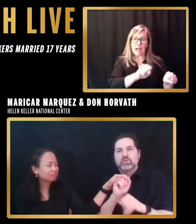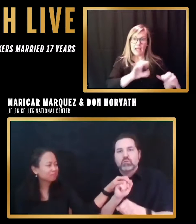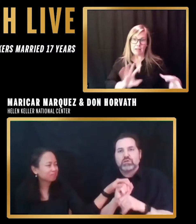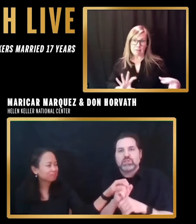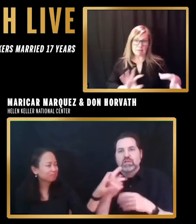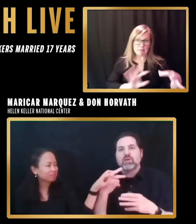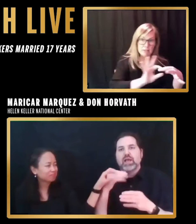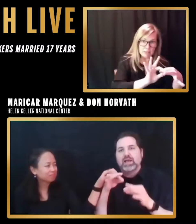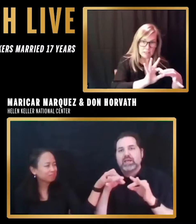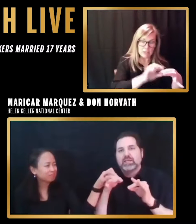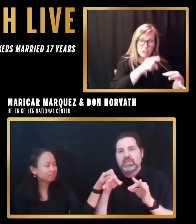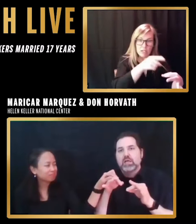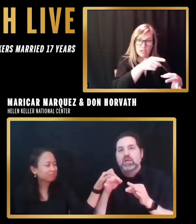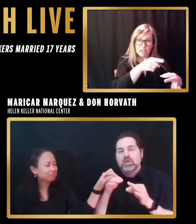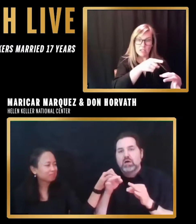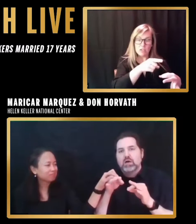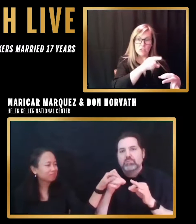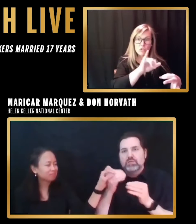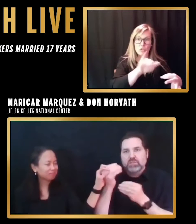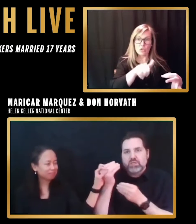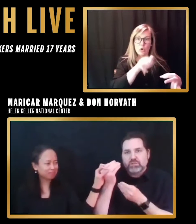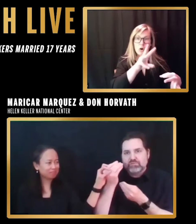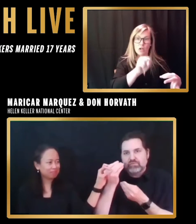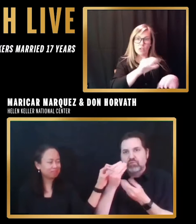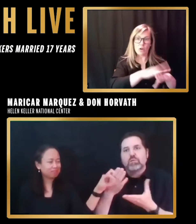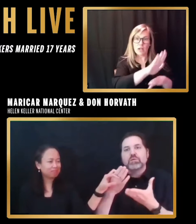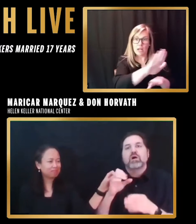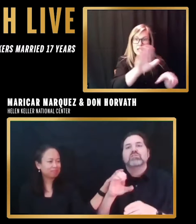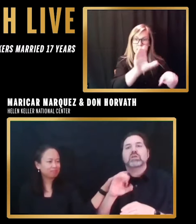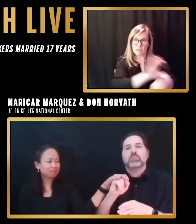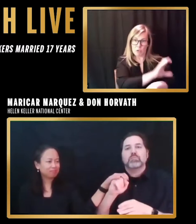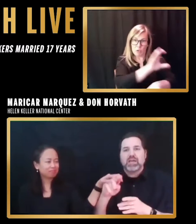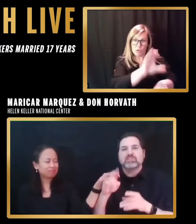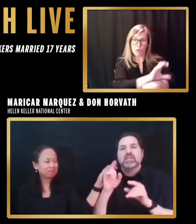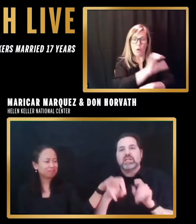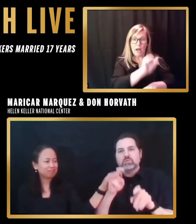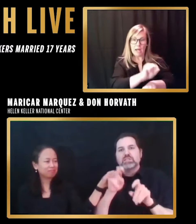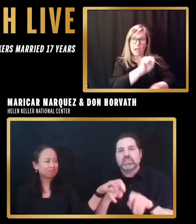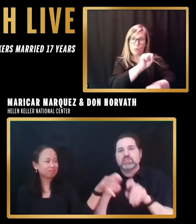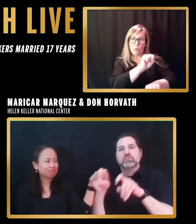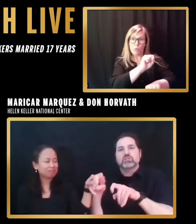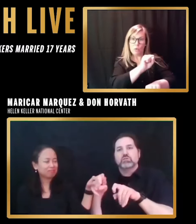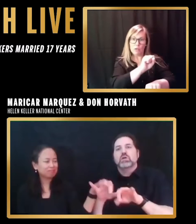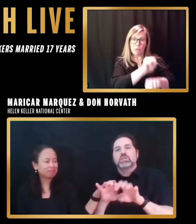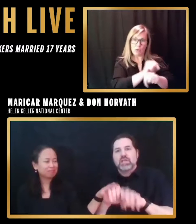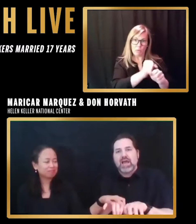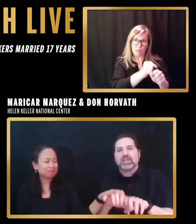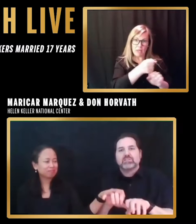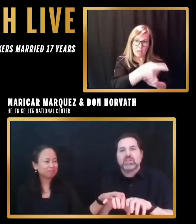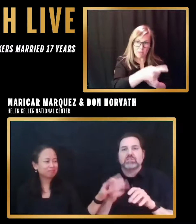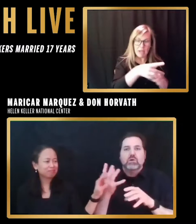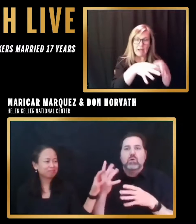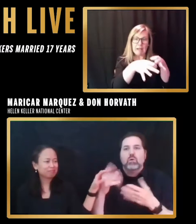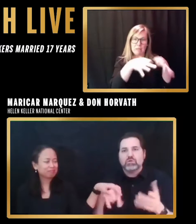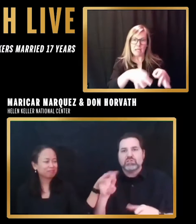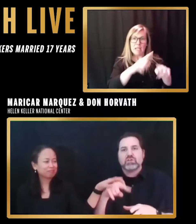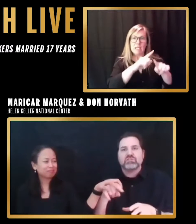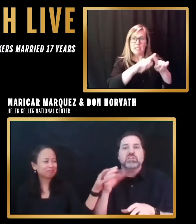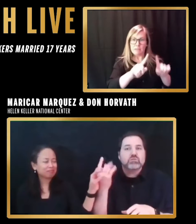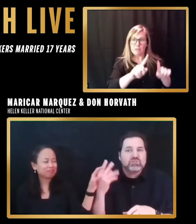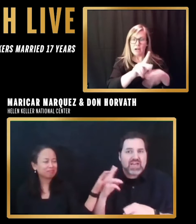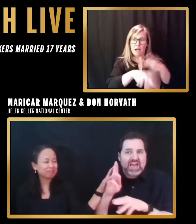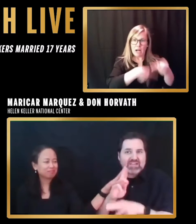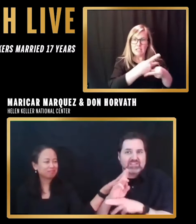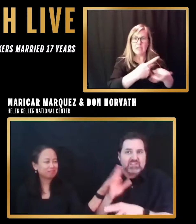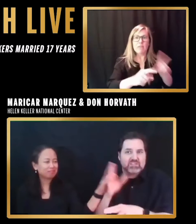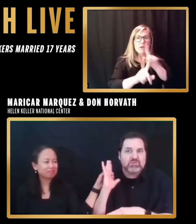we can work together, and I can inform him of the commands that he would need to do to access all the stuff he